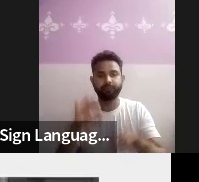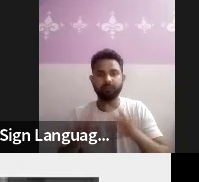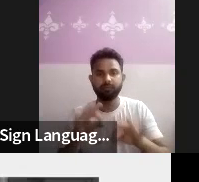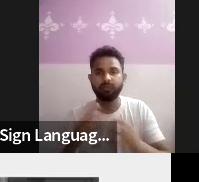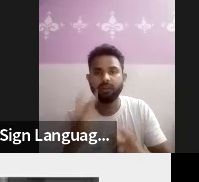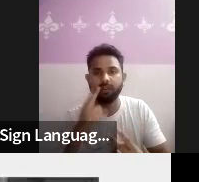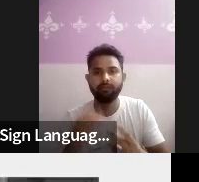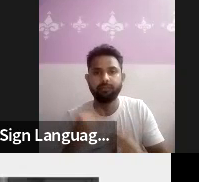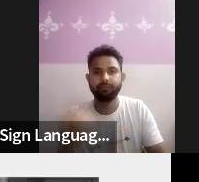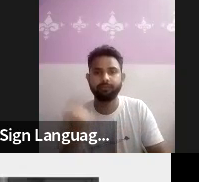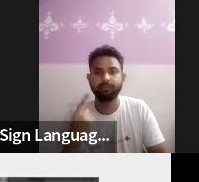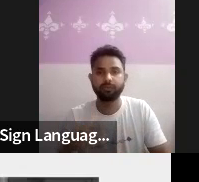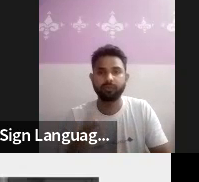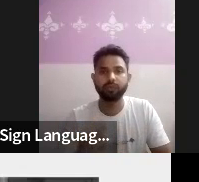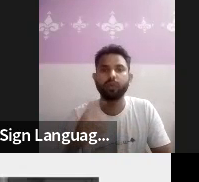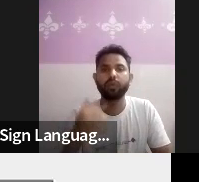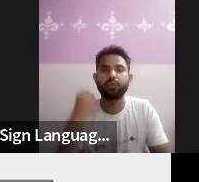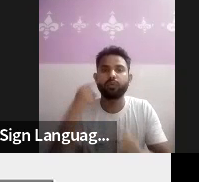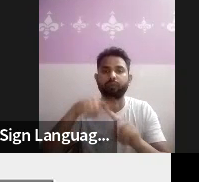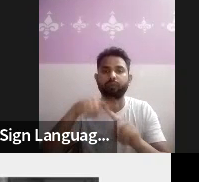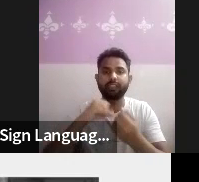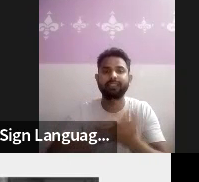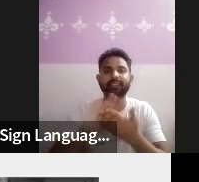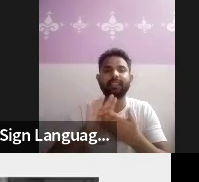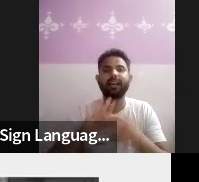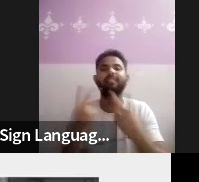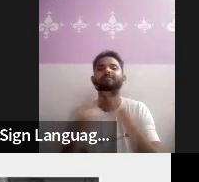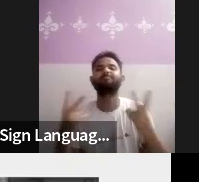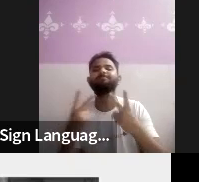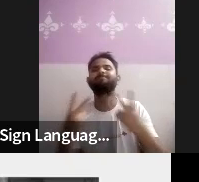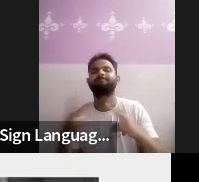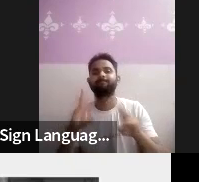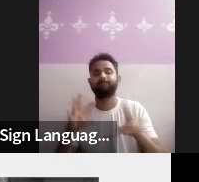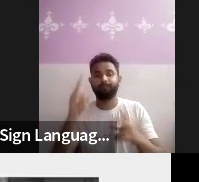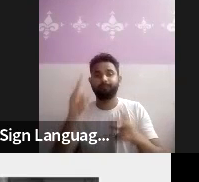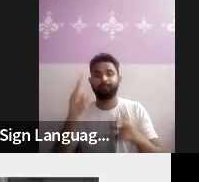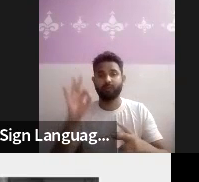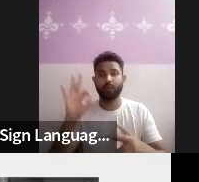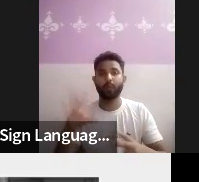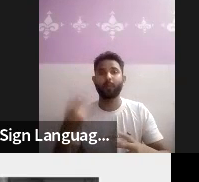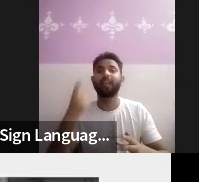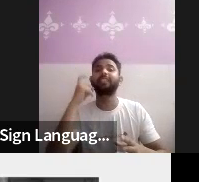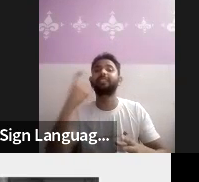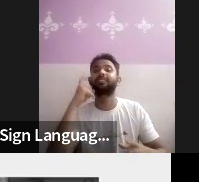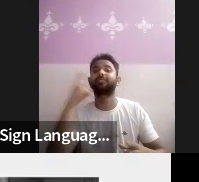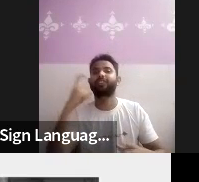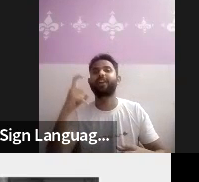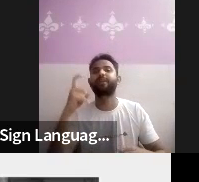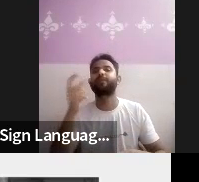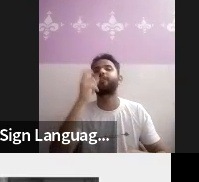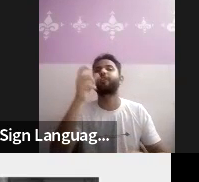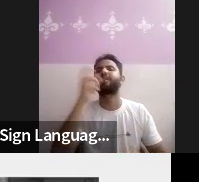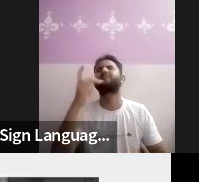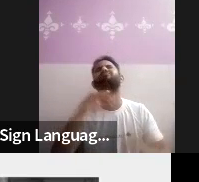money by the authorities, and also dangerous because they don't convey any information